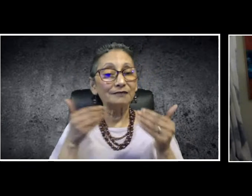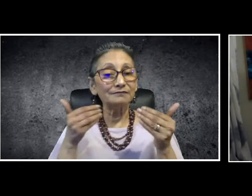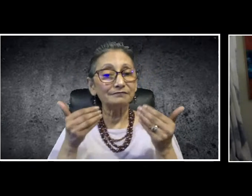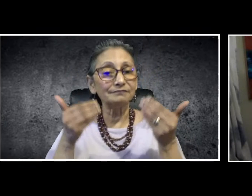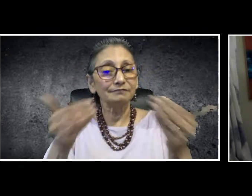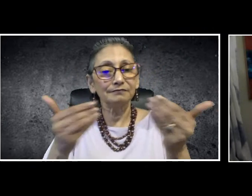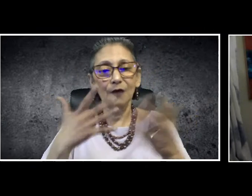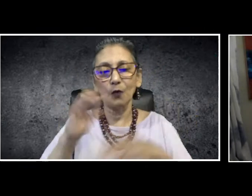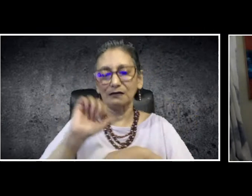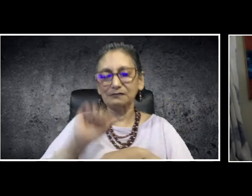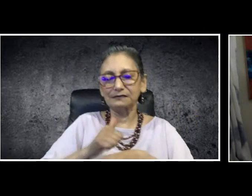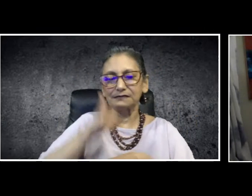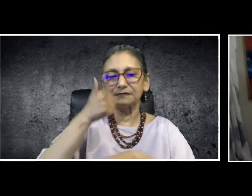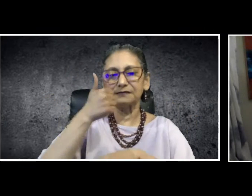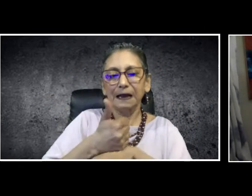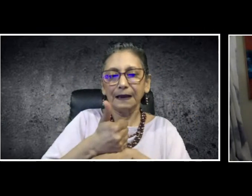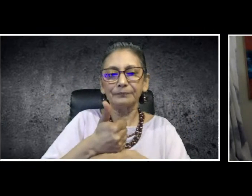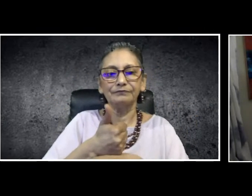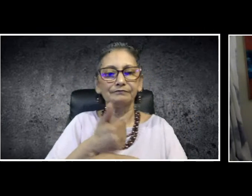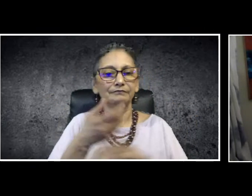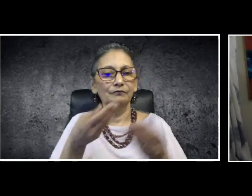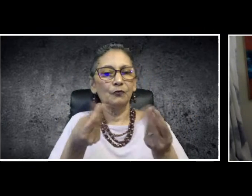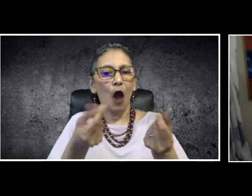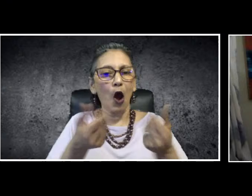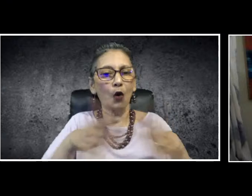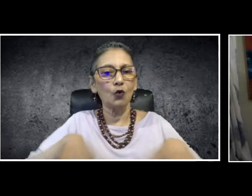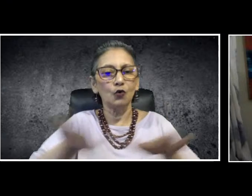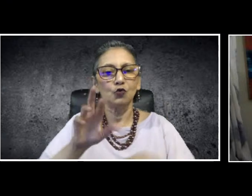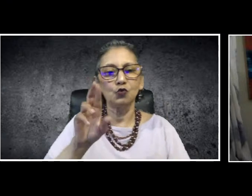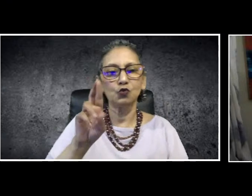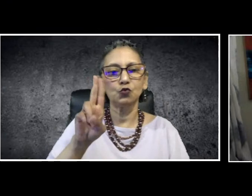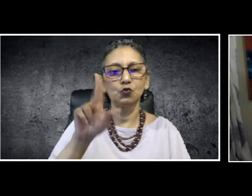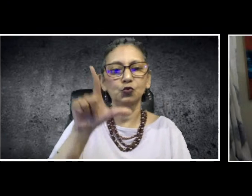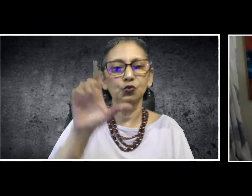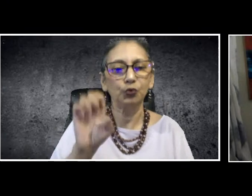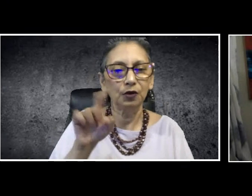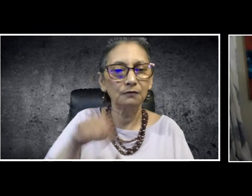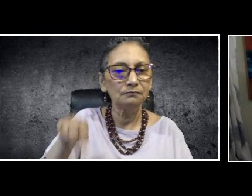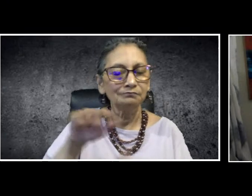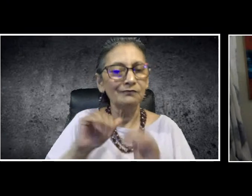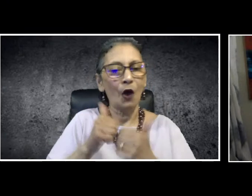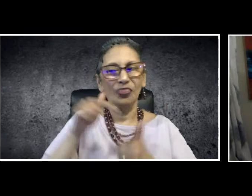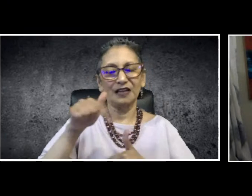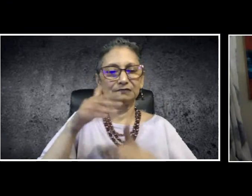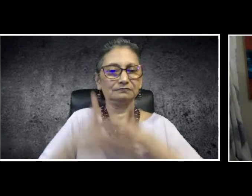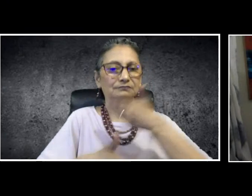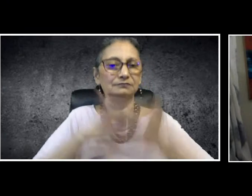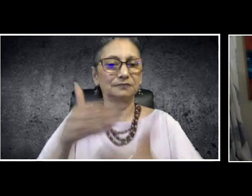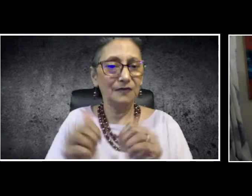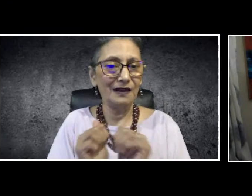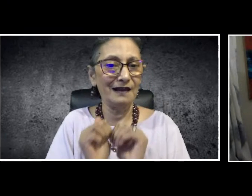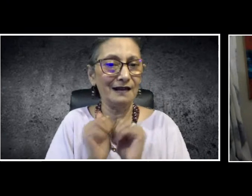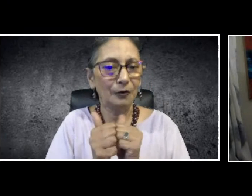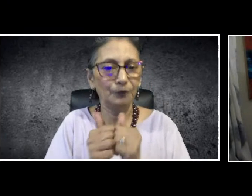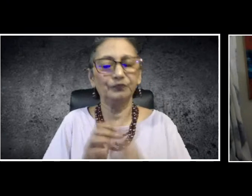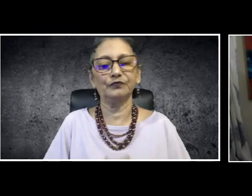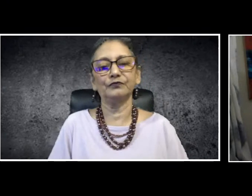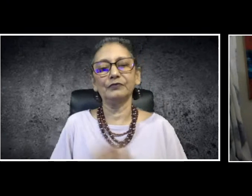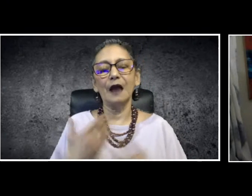I'm eager to see her presentation. Before we proceed tonight, I would like to set up our ground